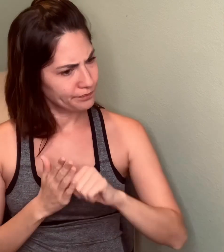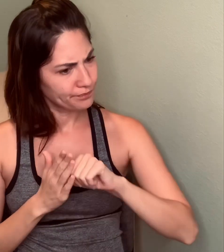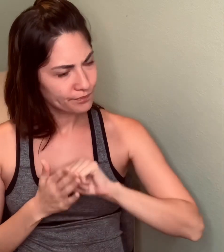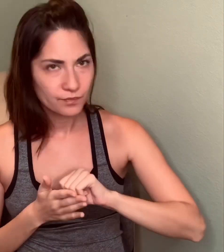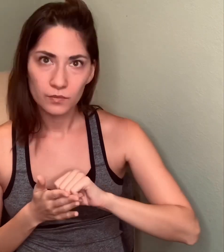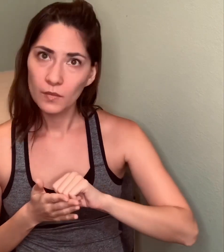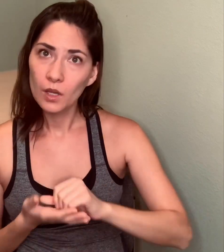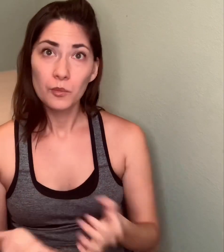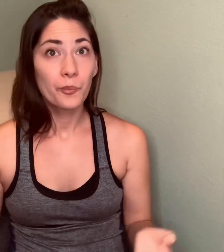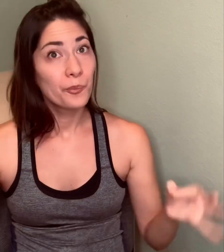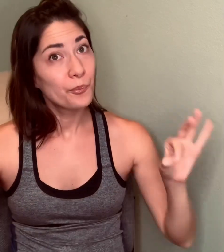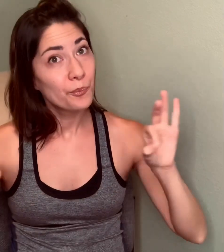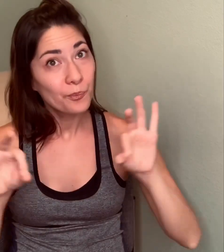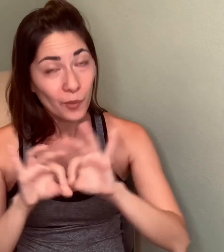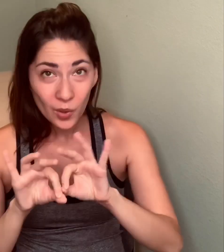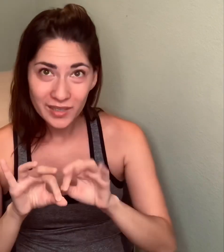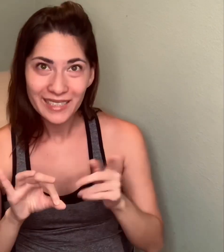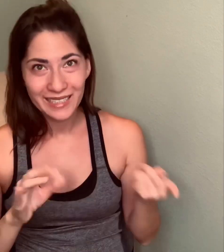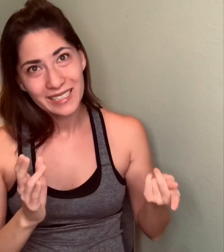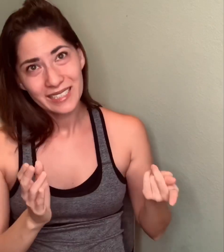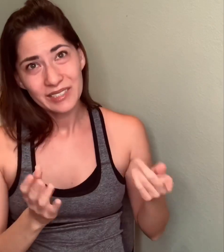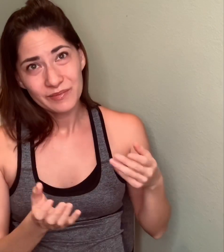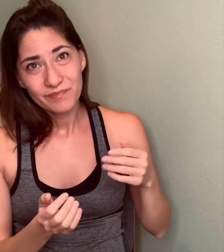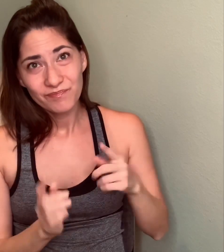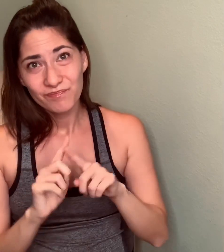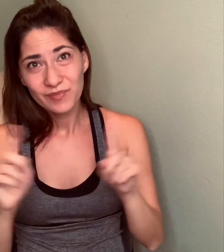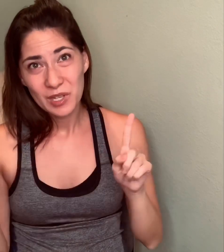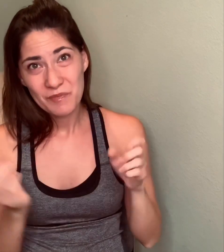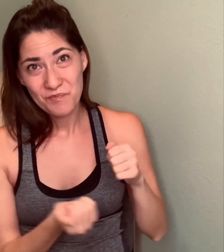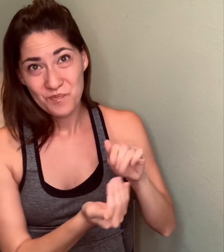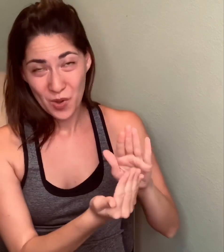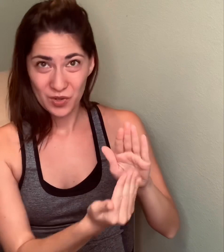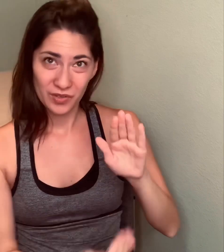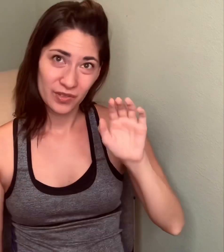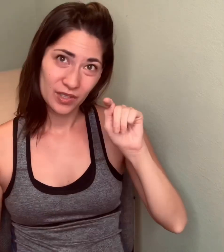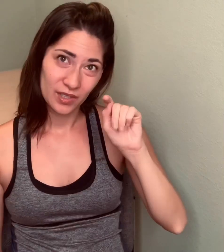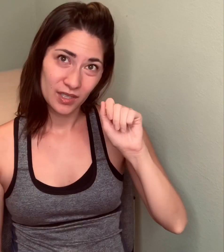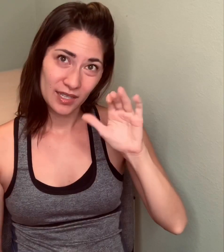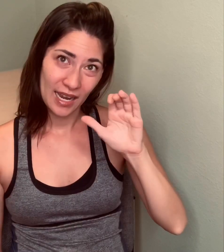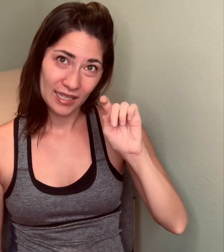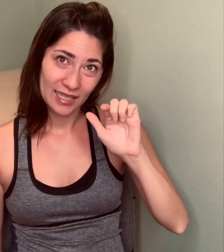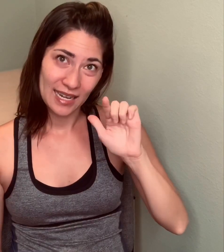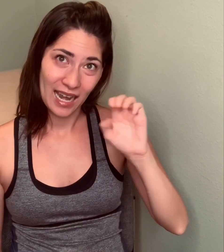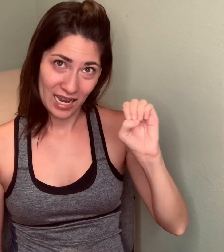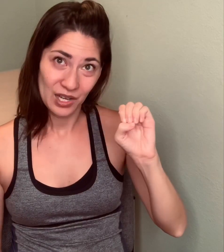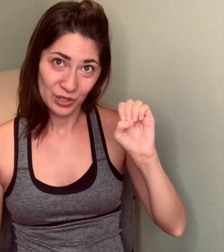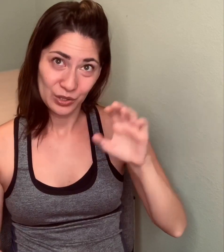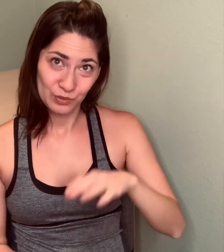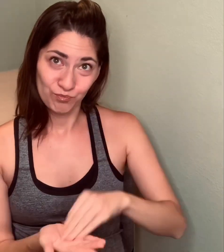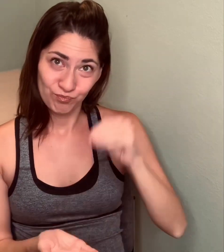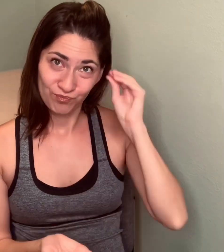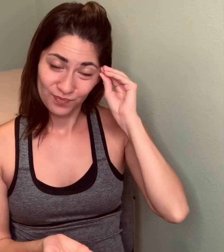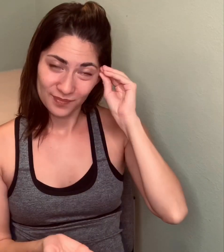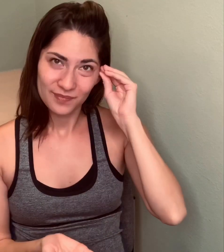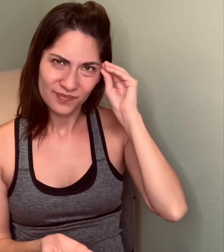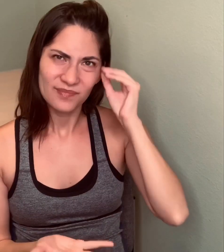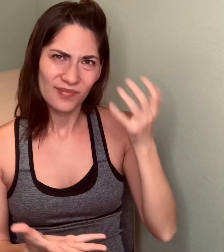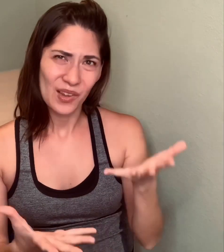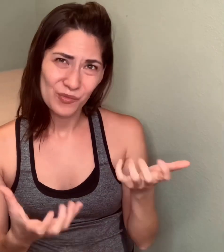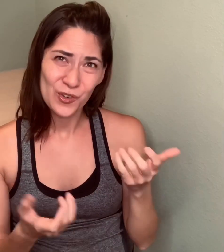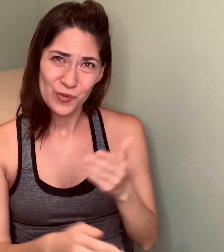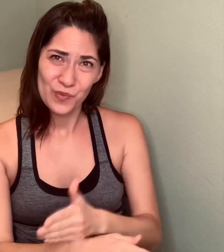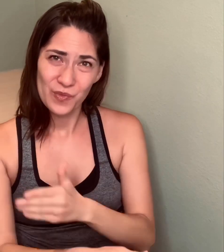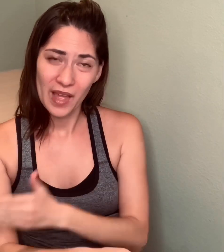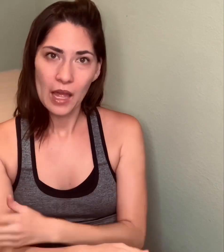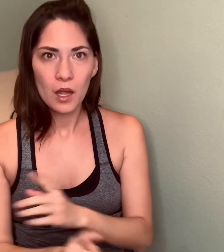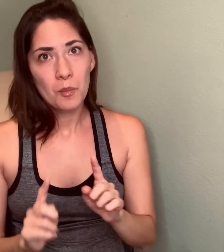emphasizes for me how important it is to find techniques for a tactile learner. And that's something that I just want to constantly